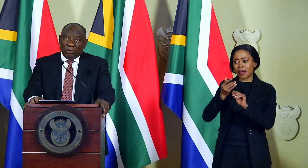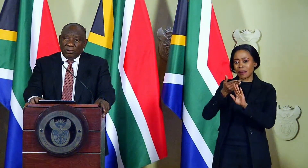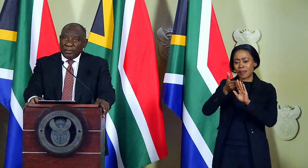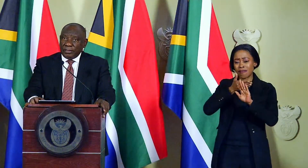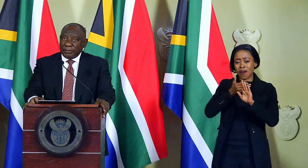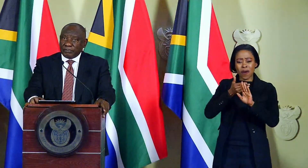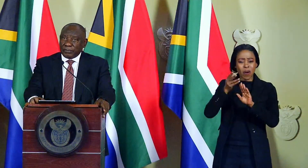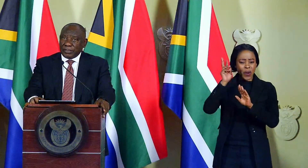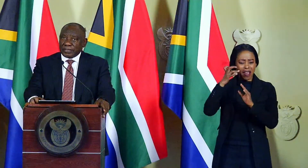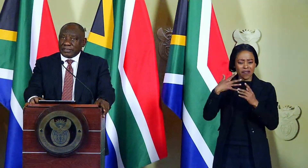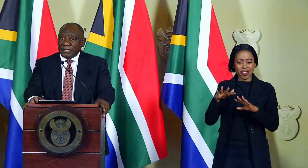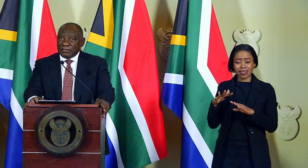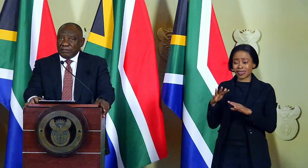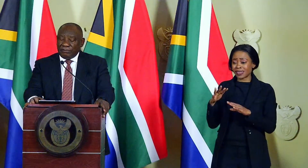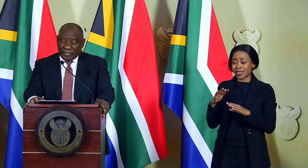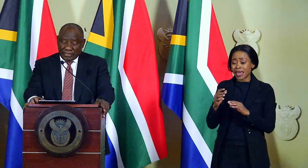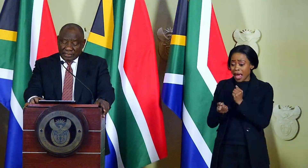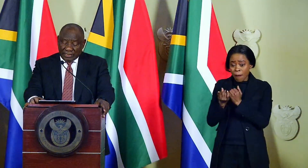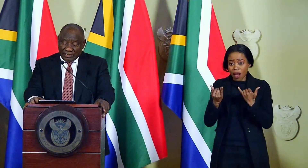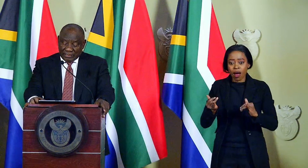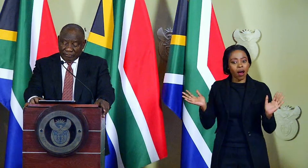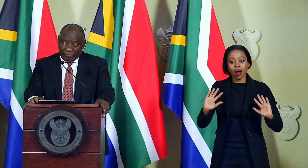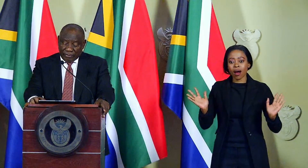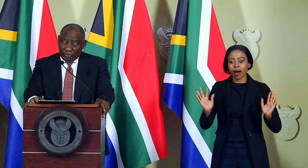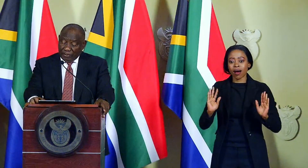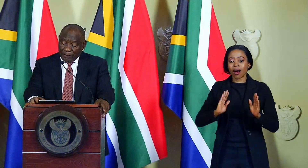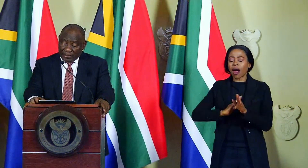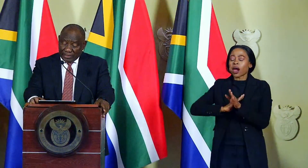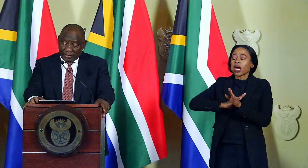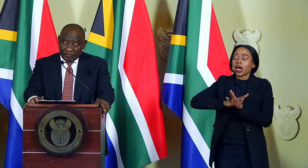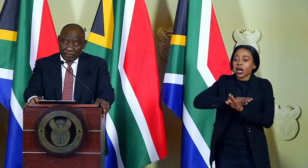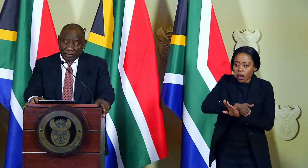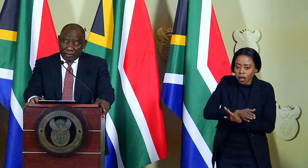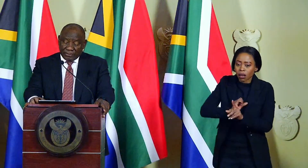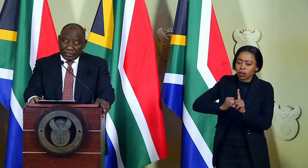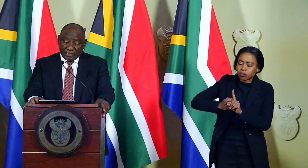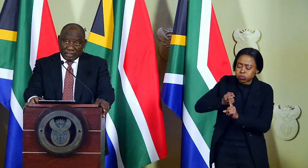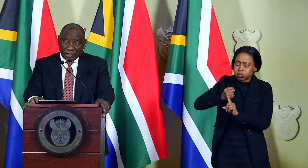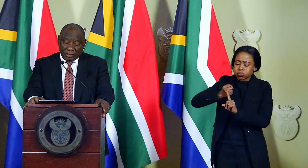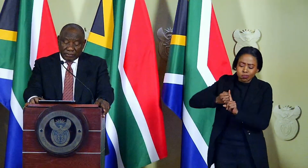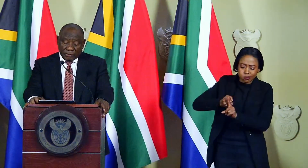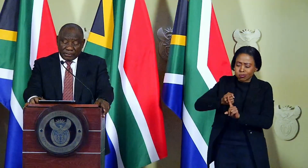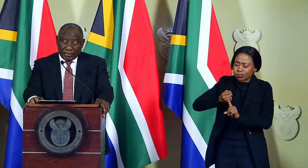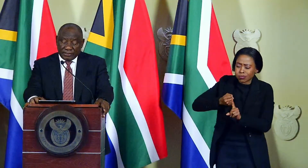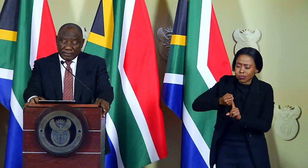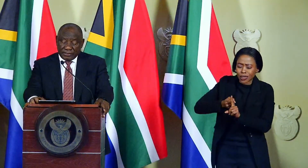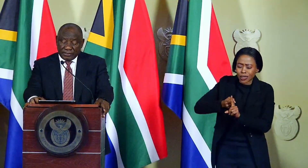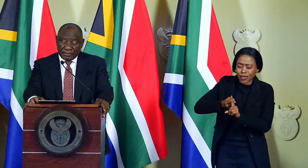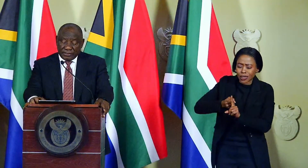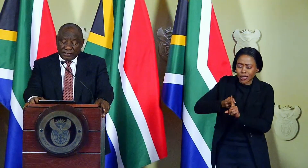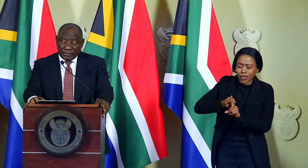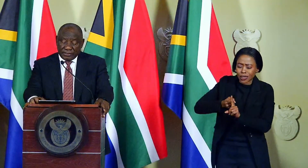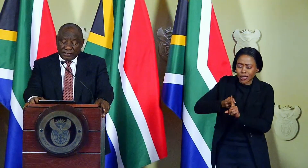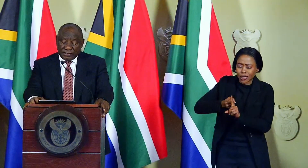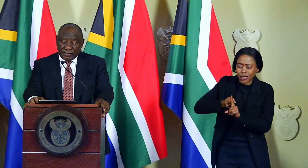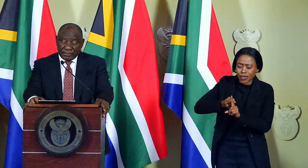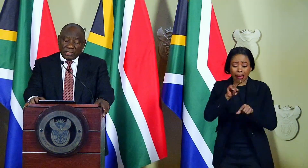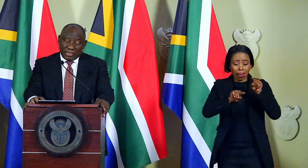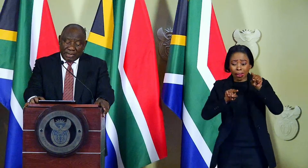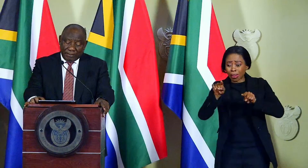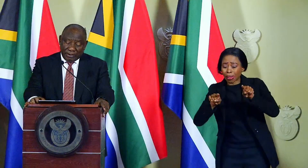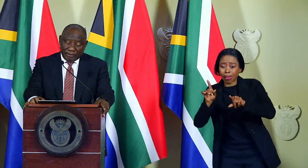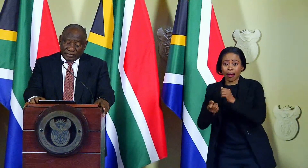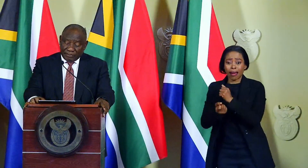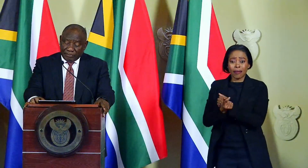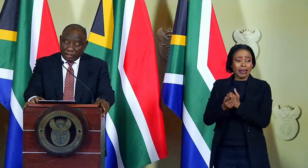very long, extensive, and intensive public consultation process. A